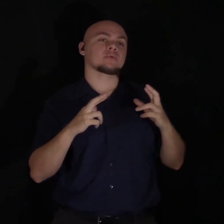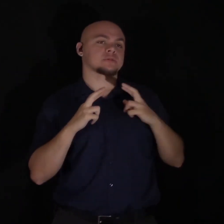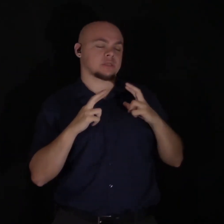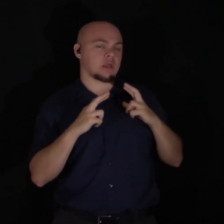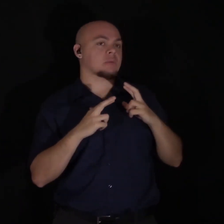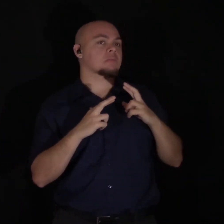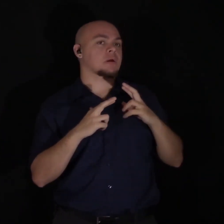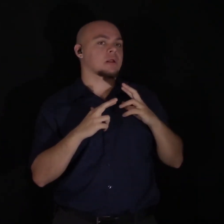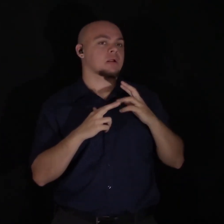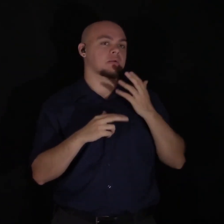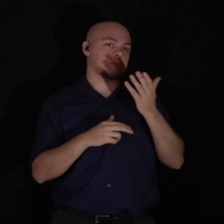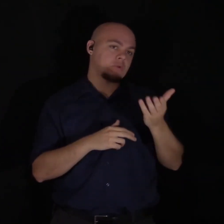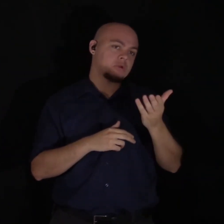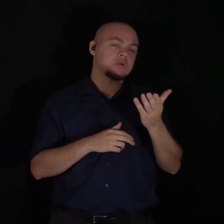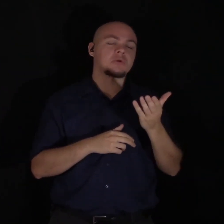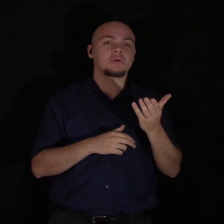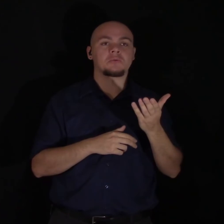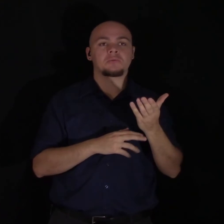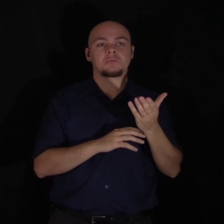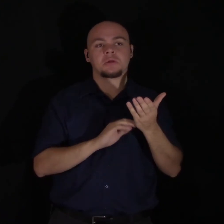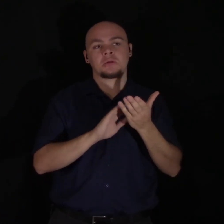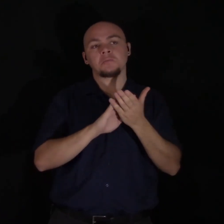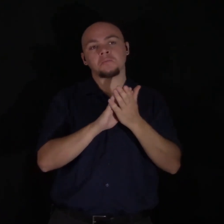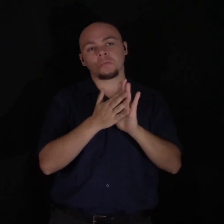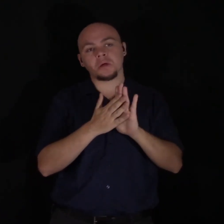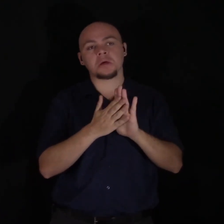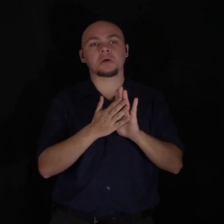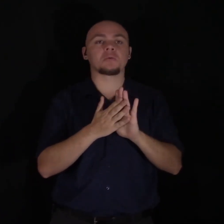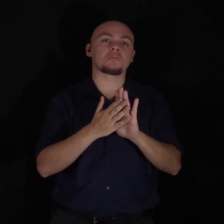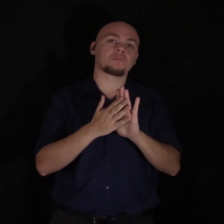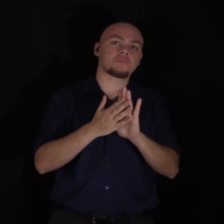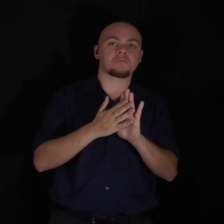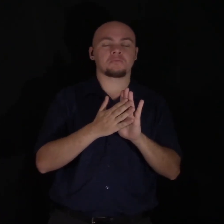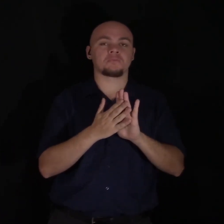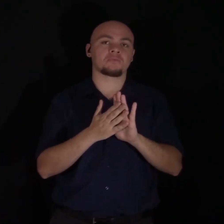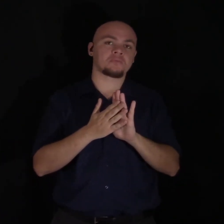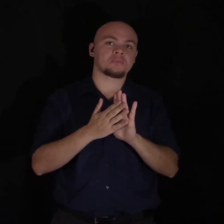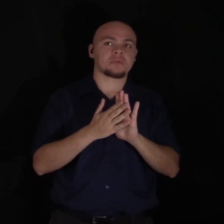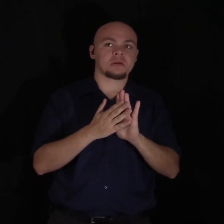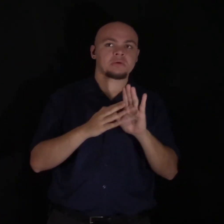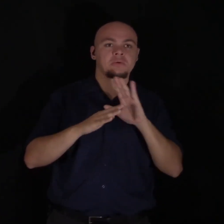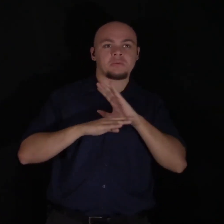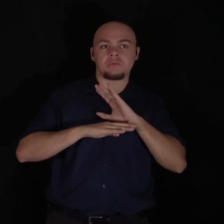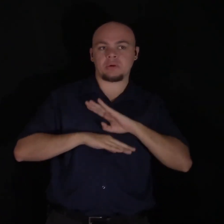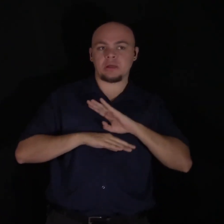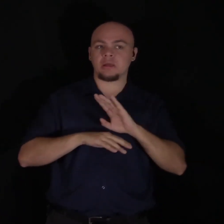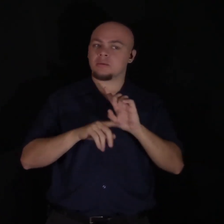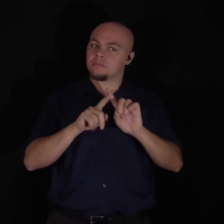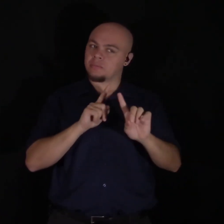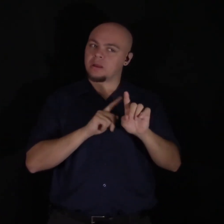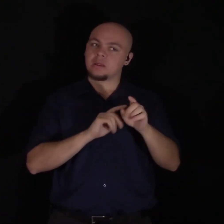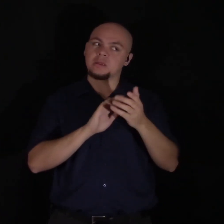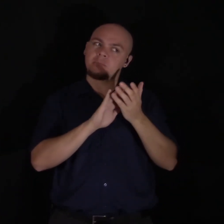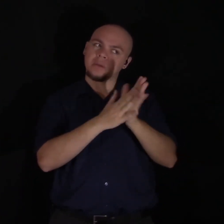you are therefore rendered somewhat fastidious. But this only renders you the more fit